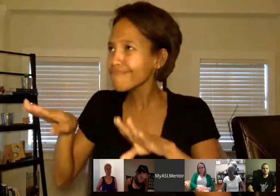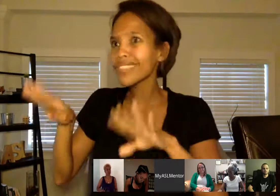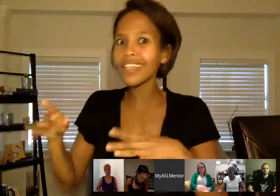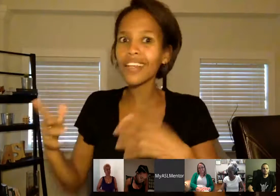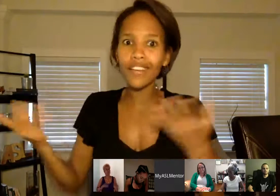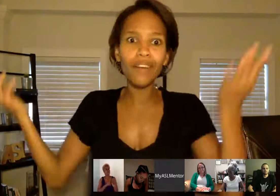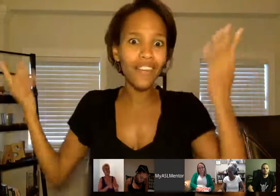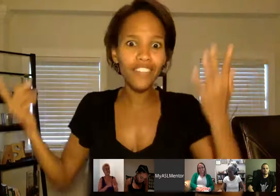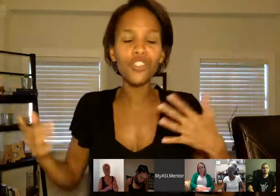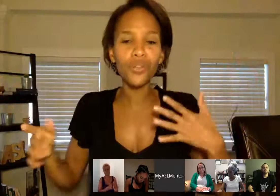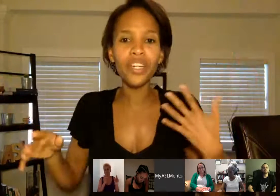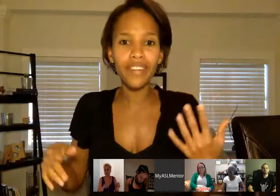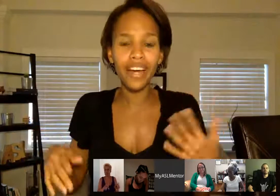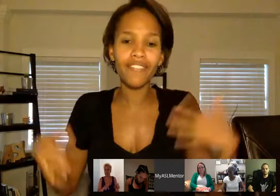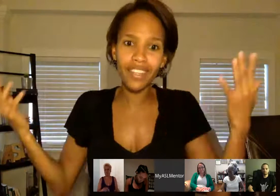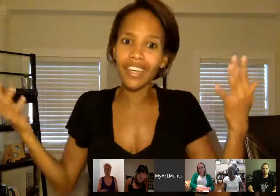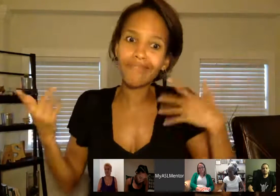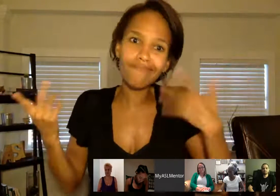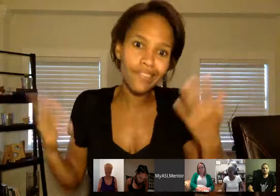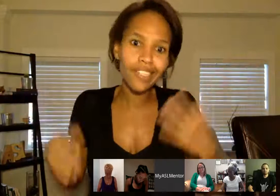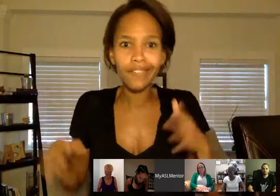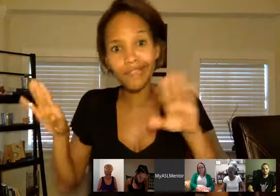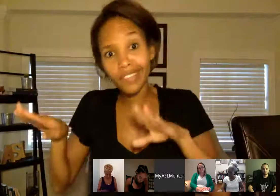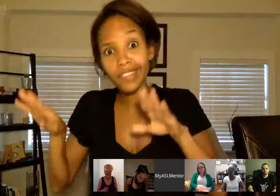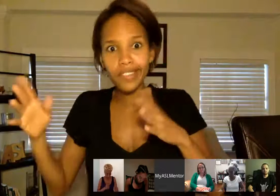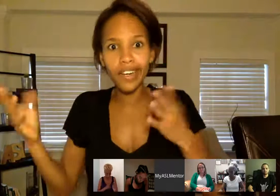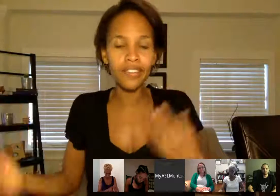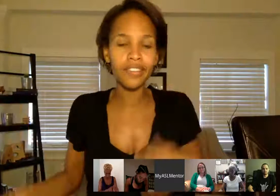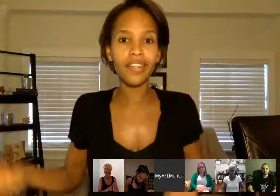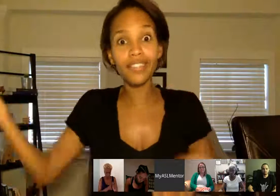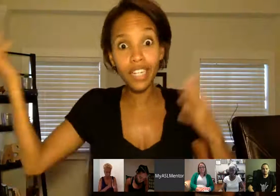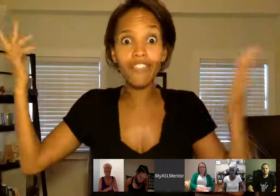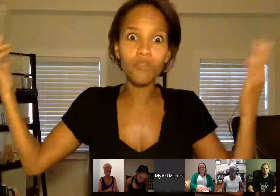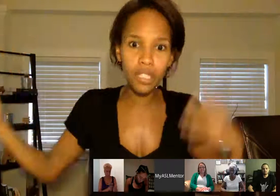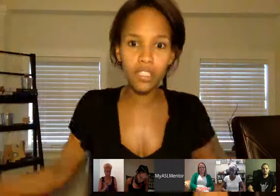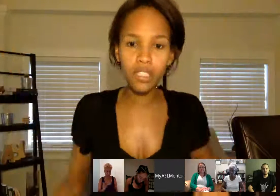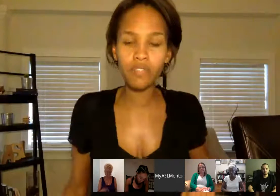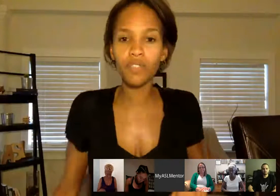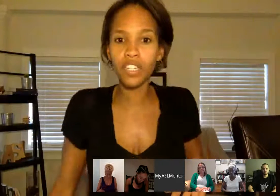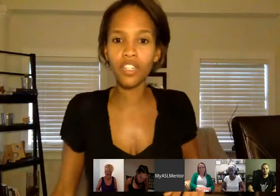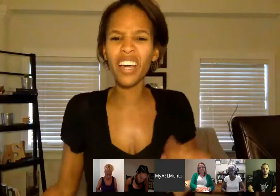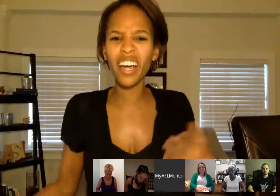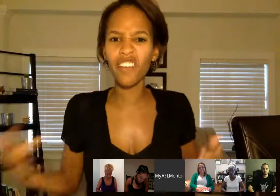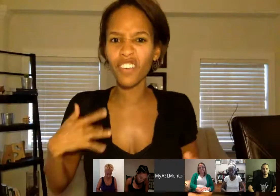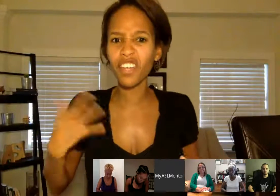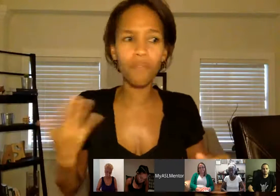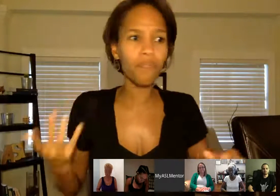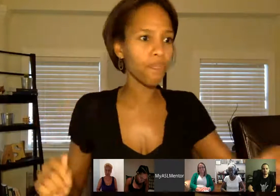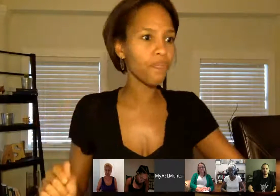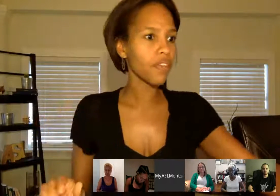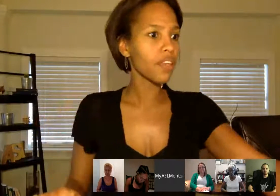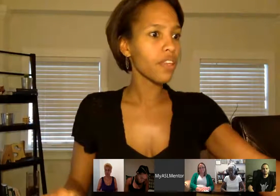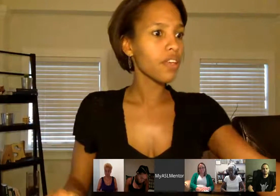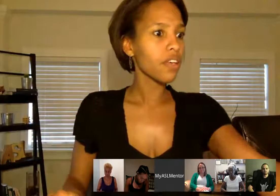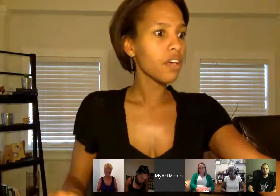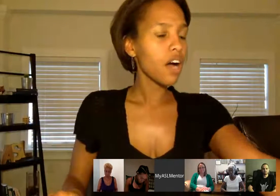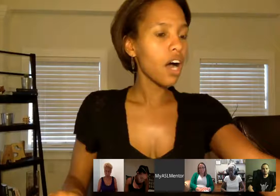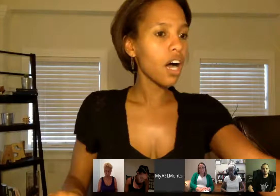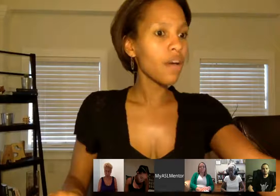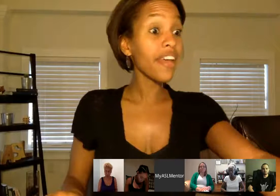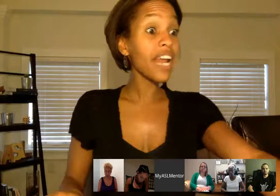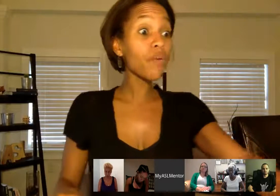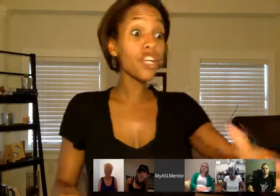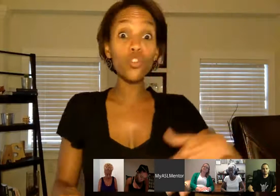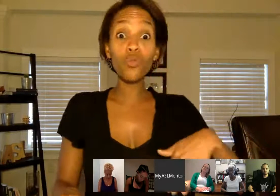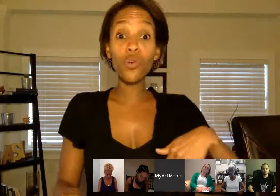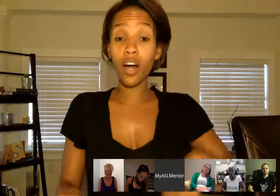a, that we have to do it kind of a thing. It's the government, so what are you going to do? That kind of feeling.